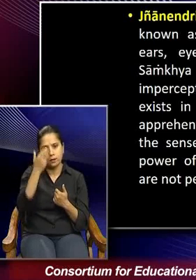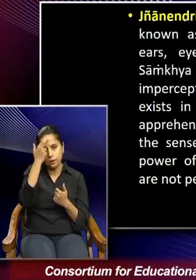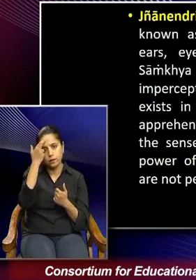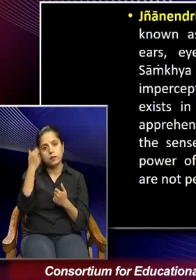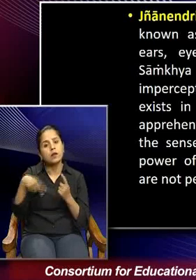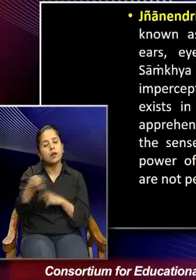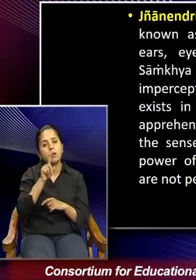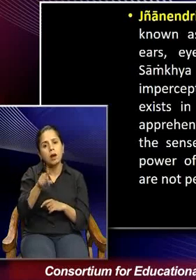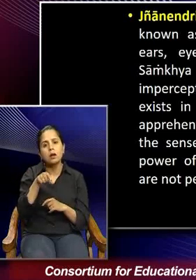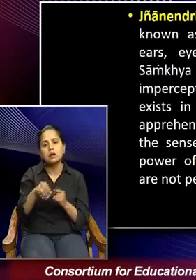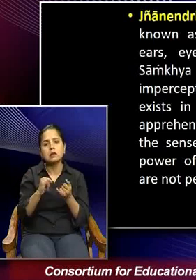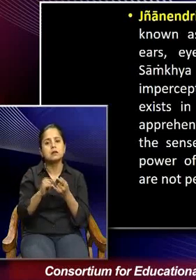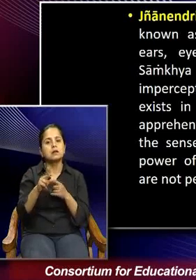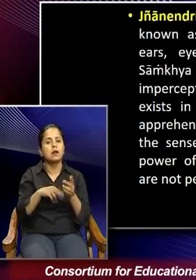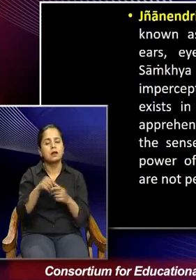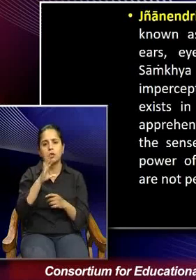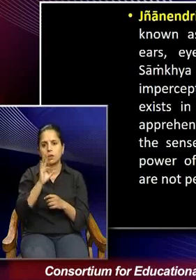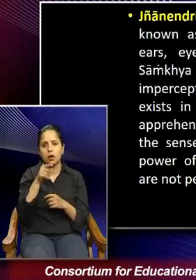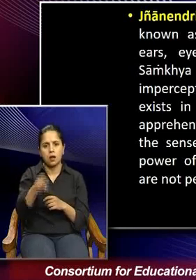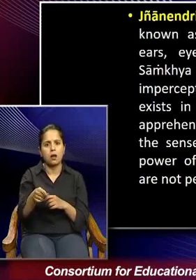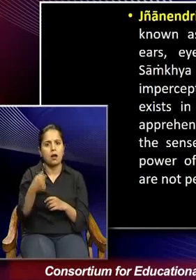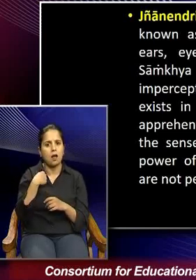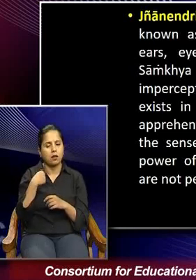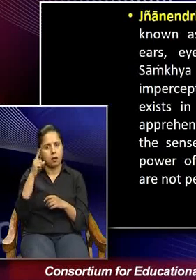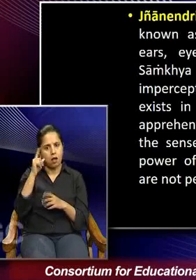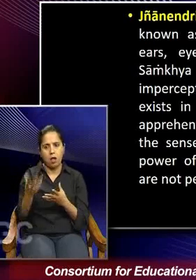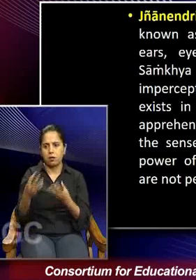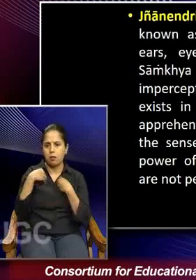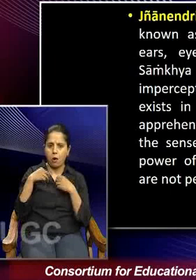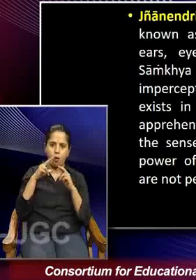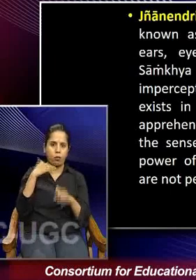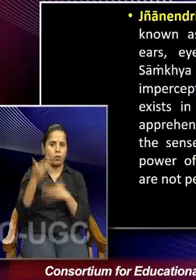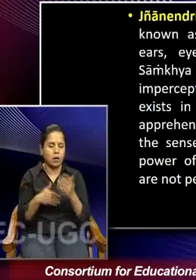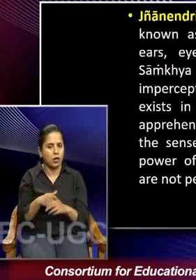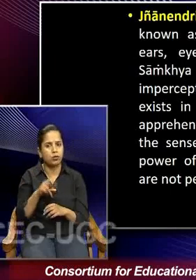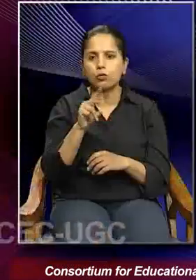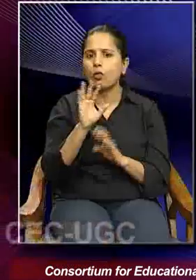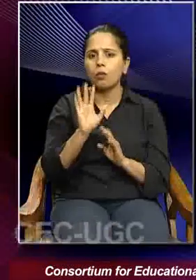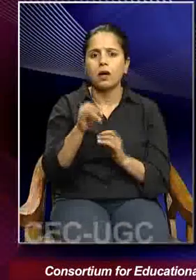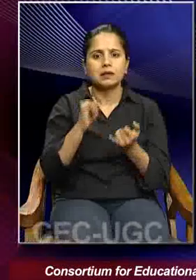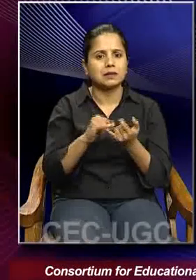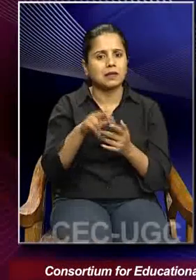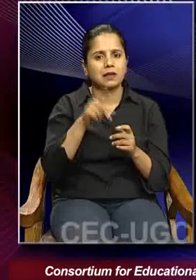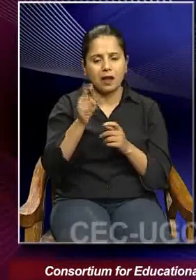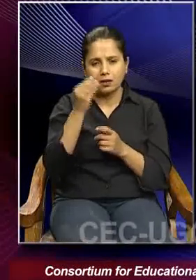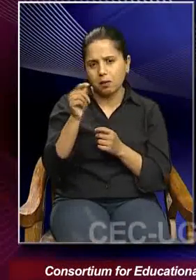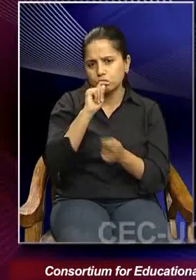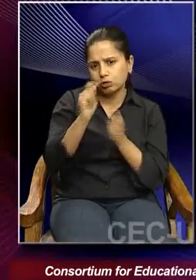Thus, the senses are not perceptible, but can infer.